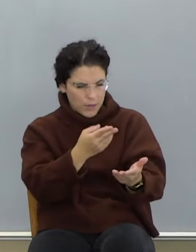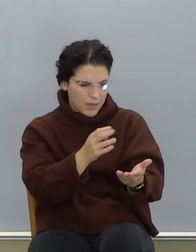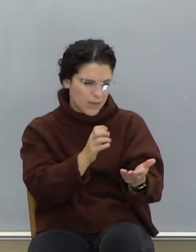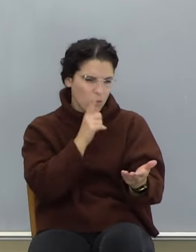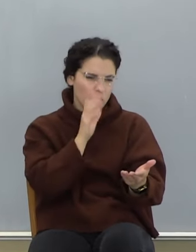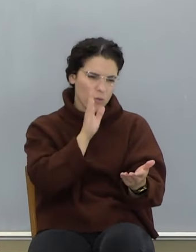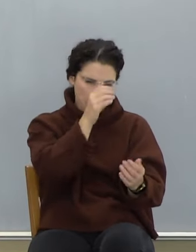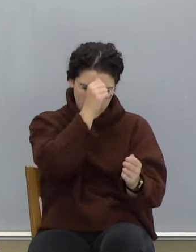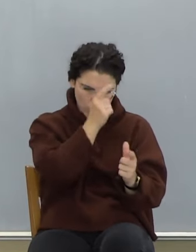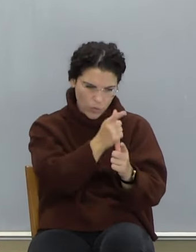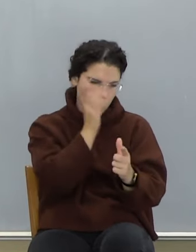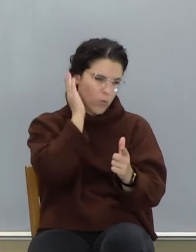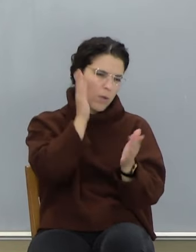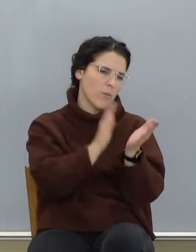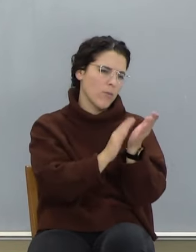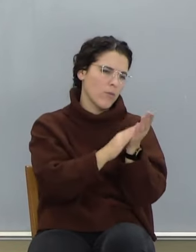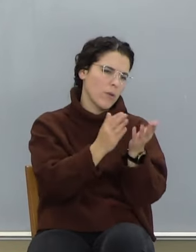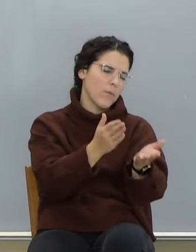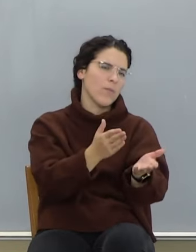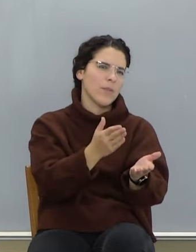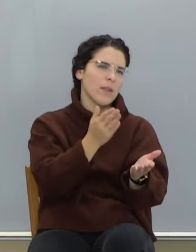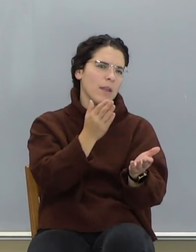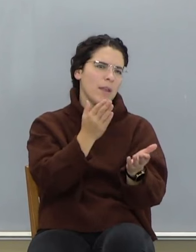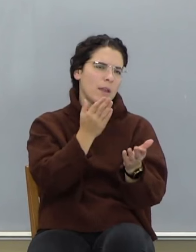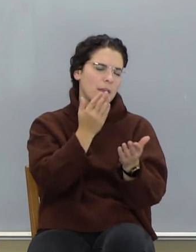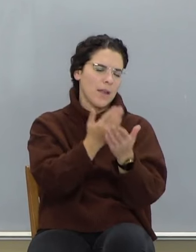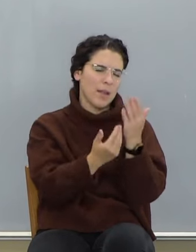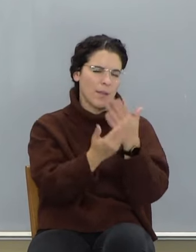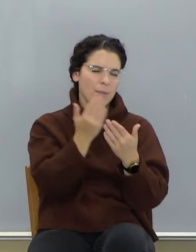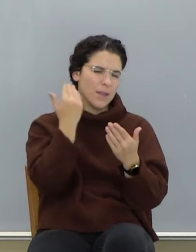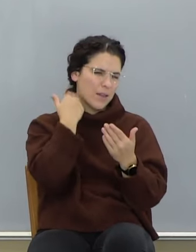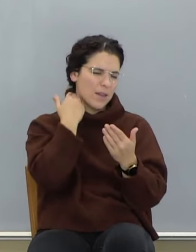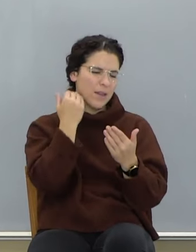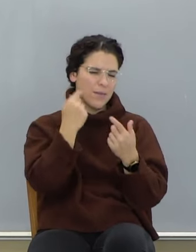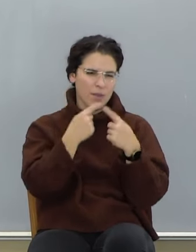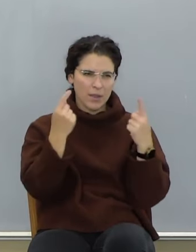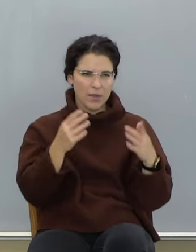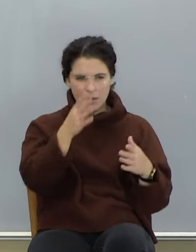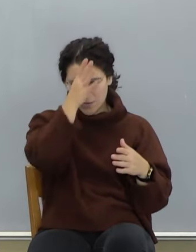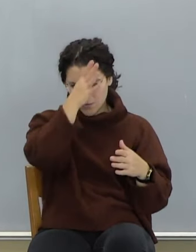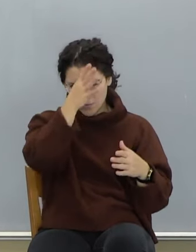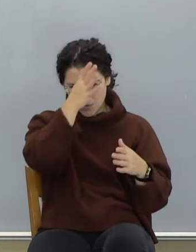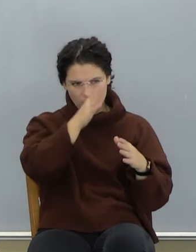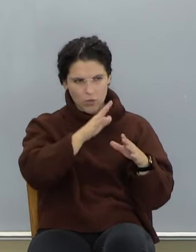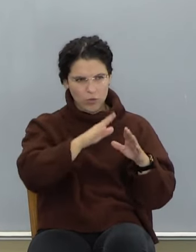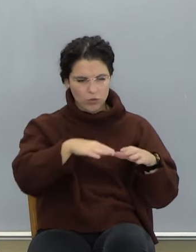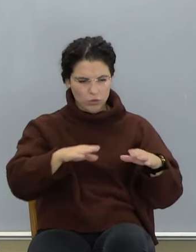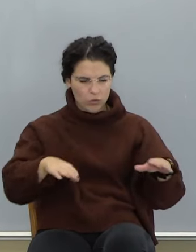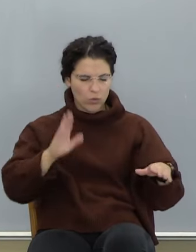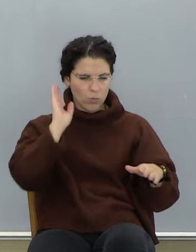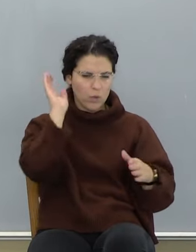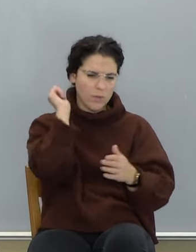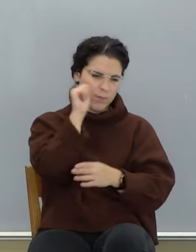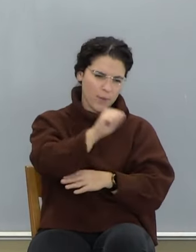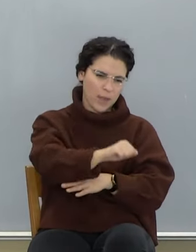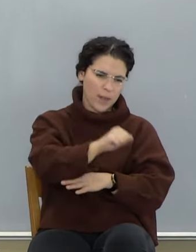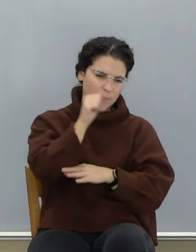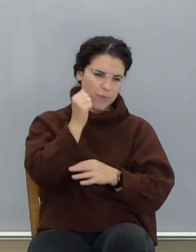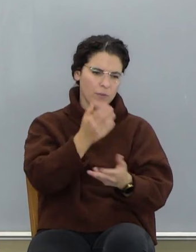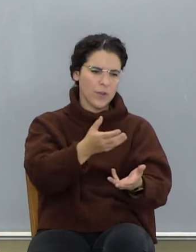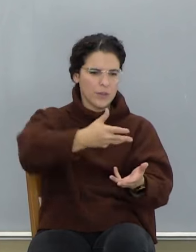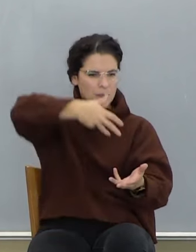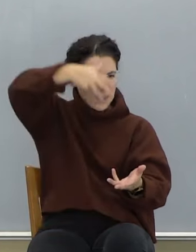shall praise. Thy hand shall be in the neck of thine enemies. Thy father's children shall bow down before thee. Judah is a lion's